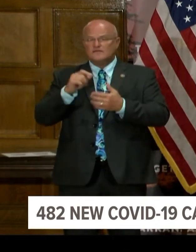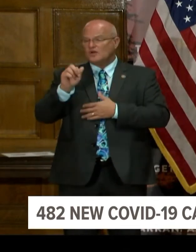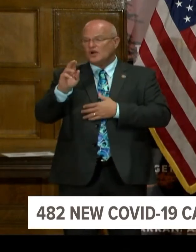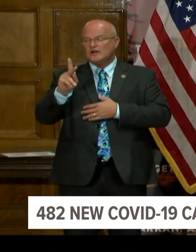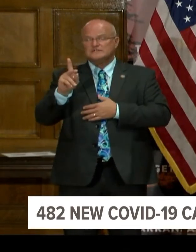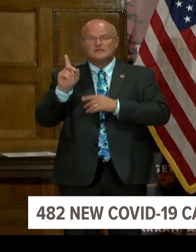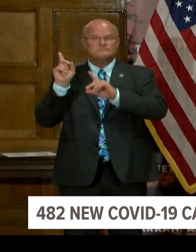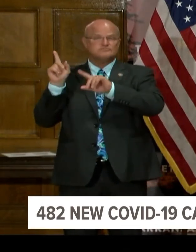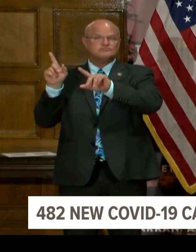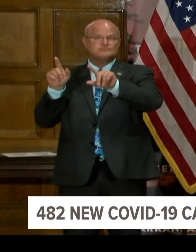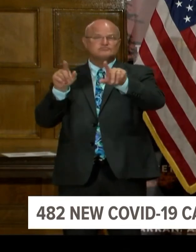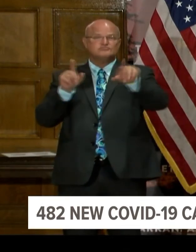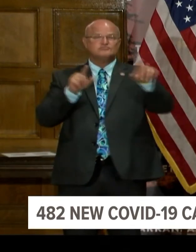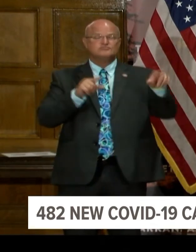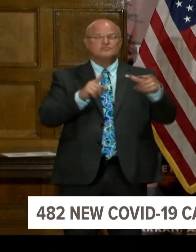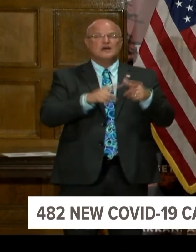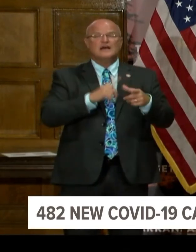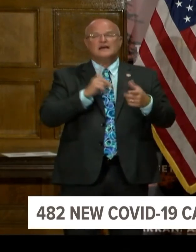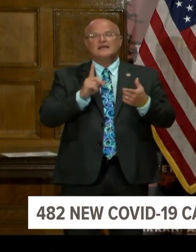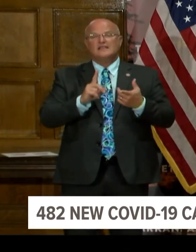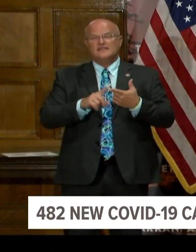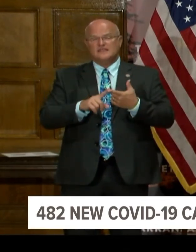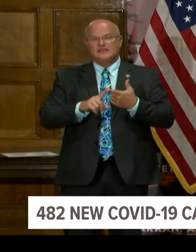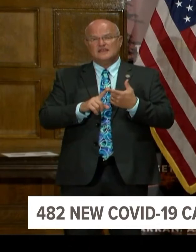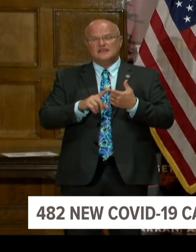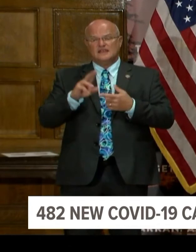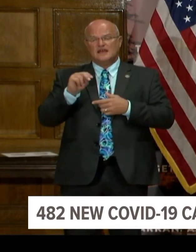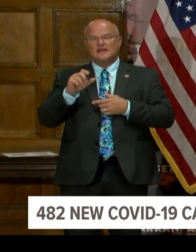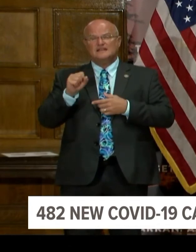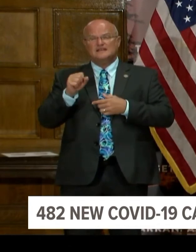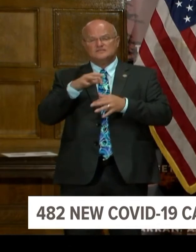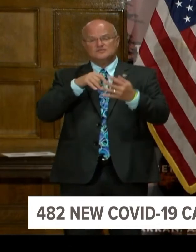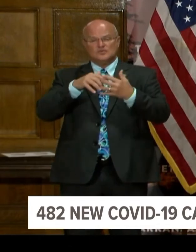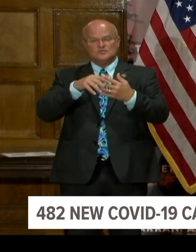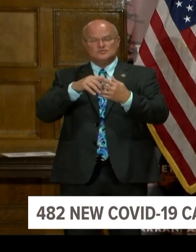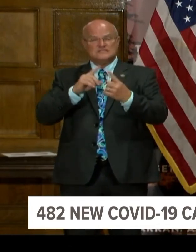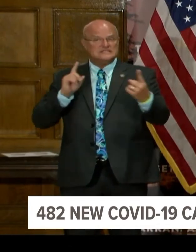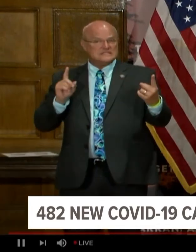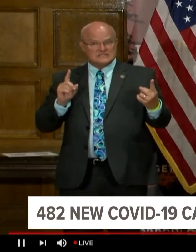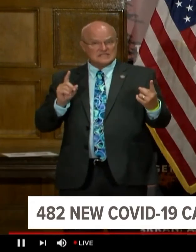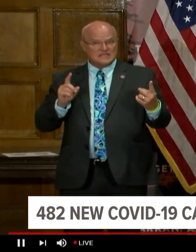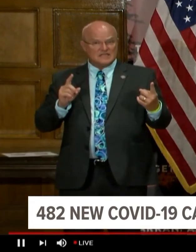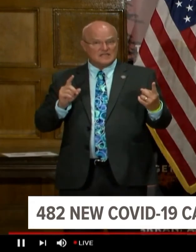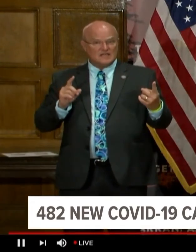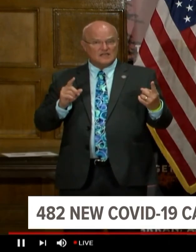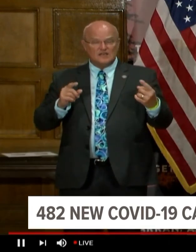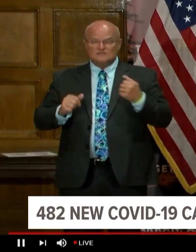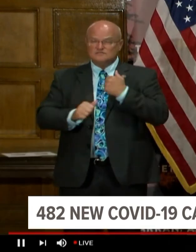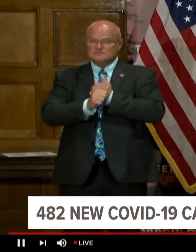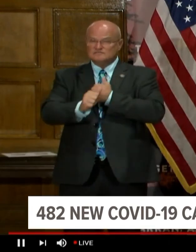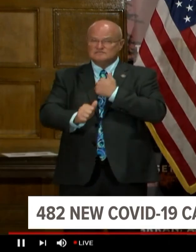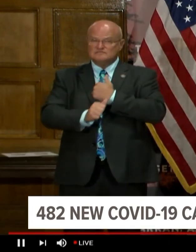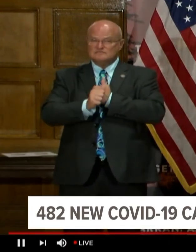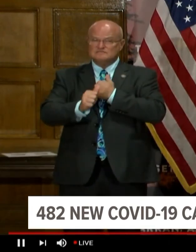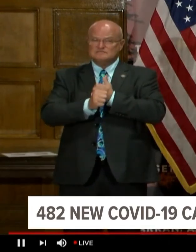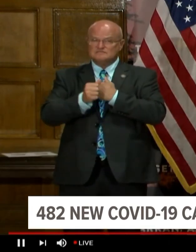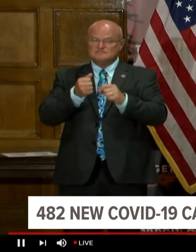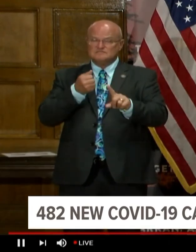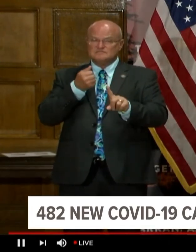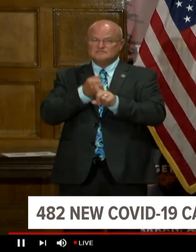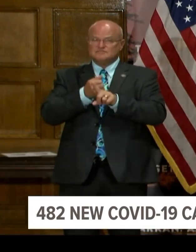Arkansas, then, unless you're social distancing, you're in jeopardy